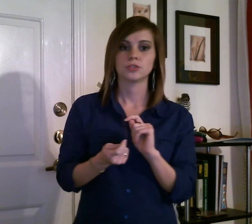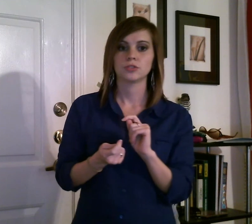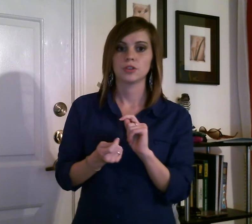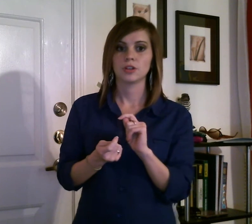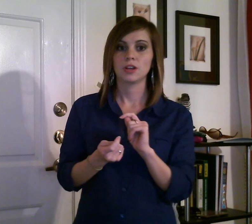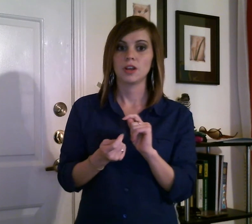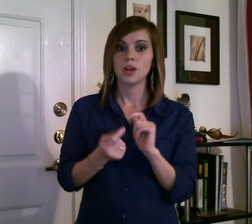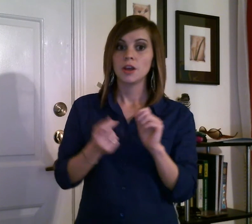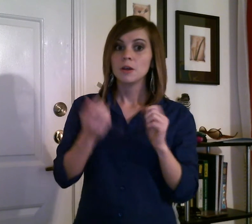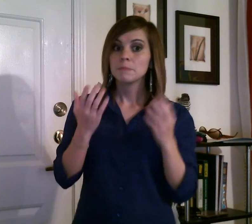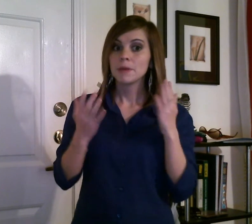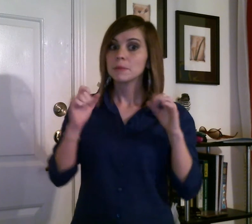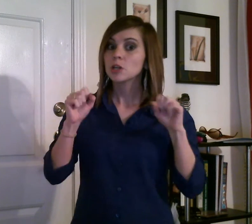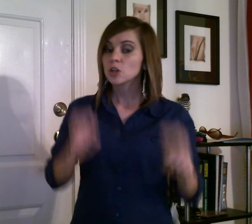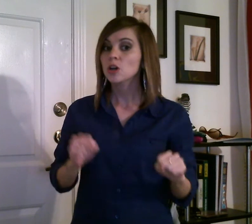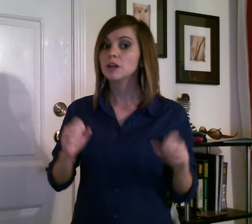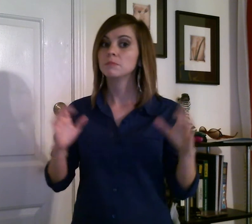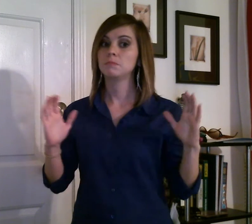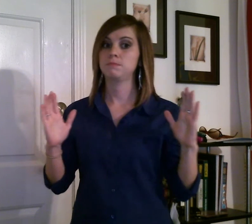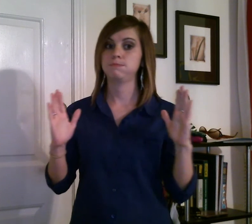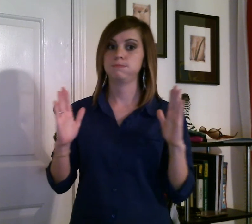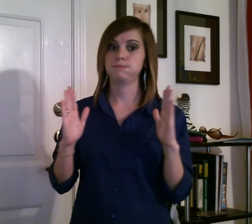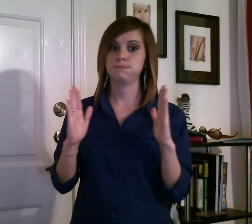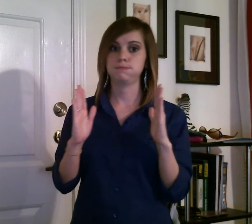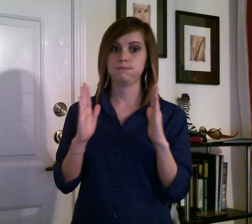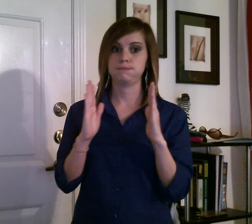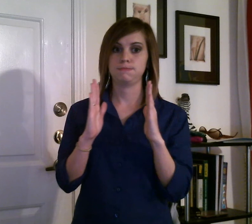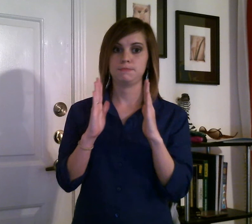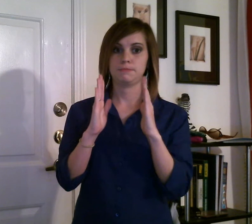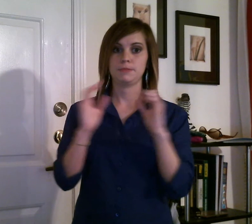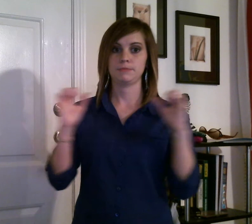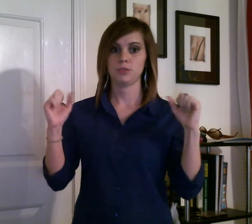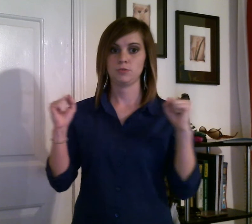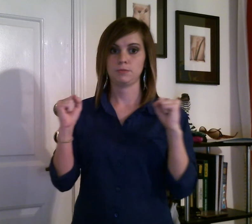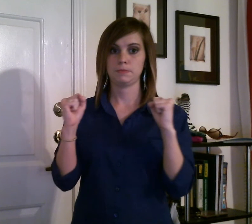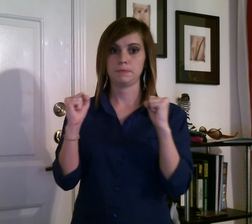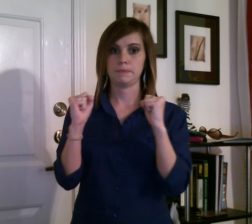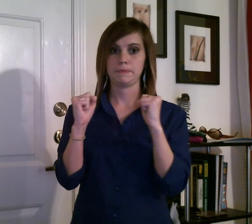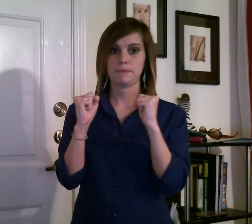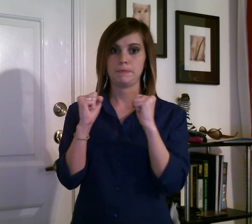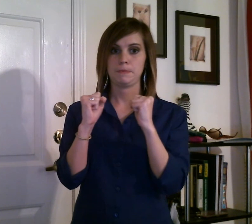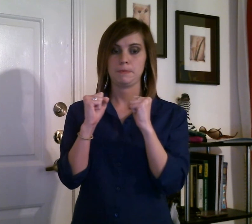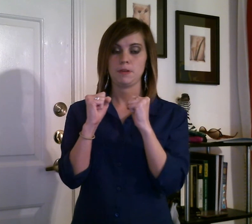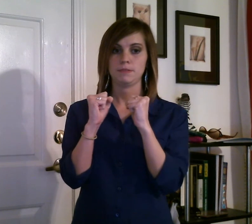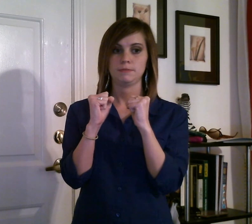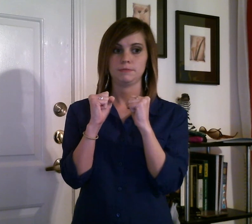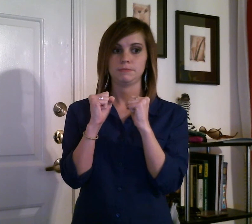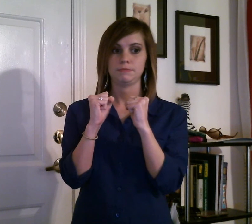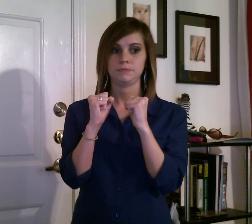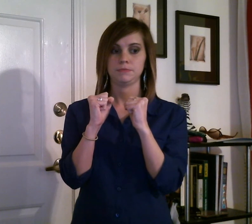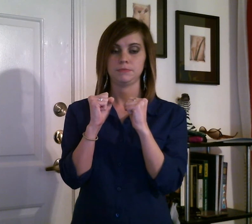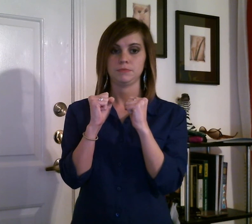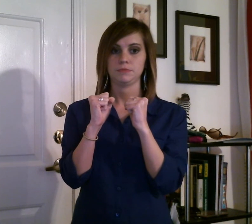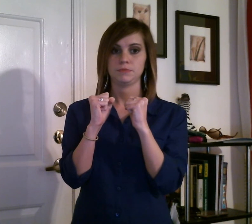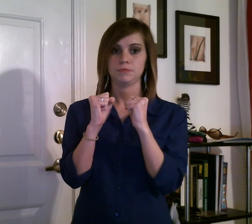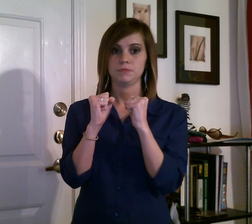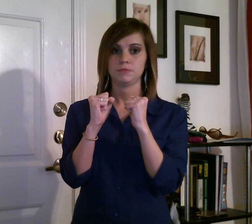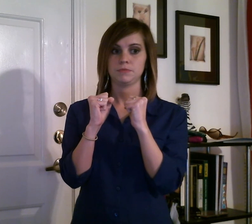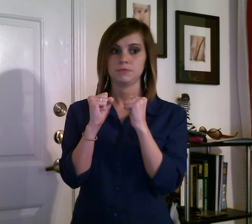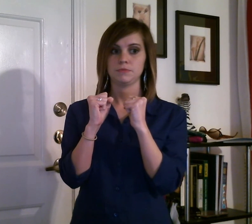two protons close enough to each other, then all of a sudden the strong force will overtake. It's much stronger than the Coulomb force, and that